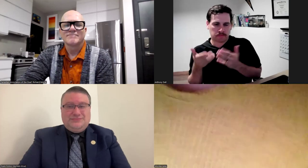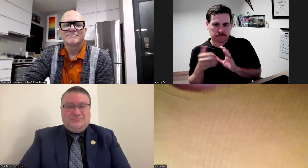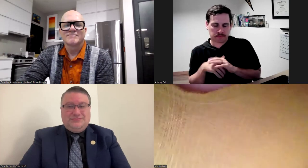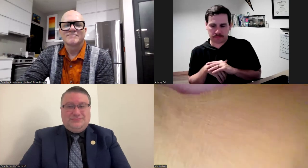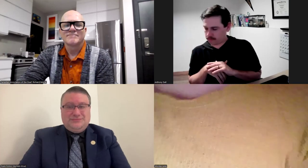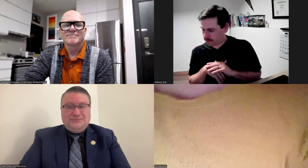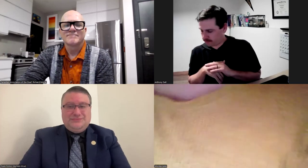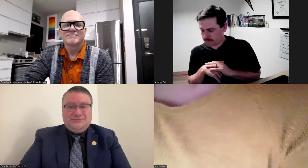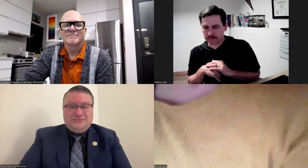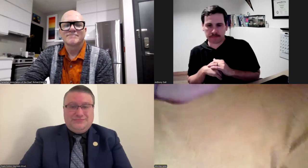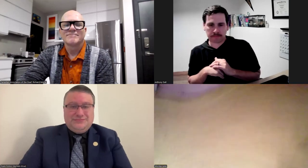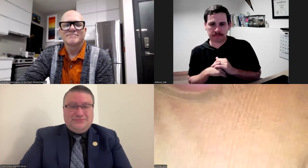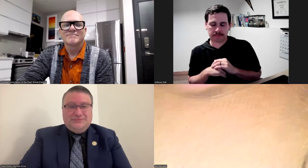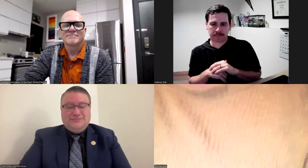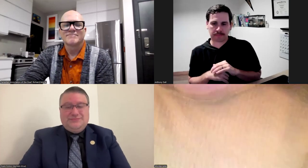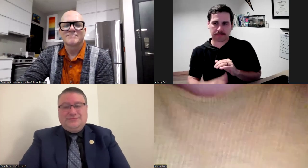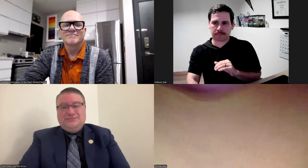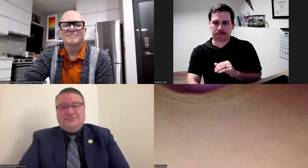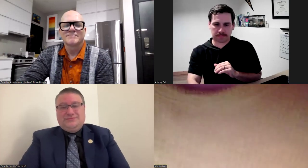Okay, yeah, maybe if you move, we'll be able to get a better signal.